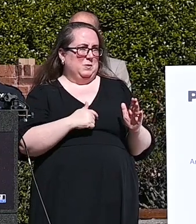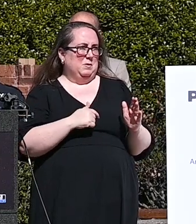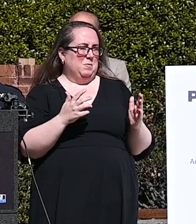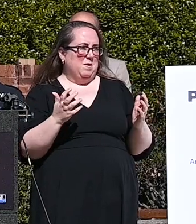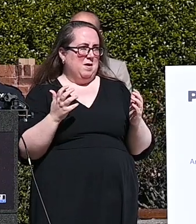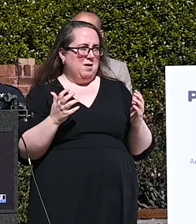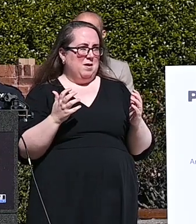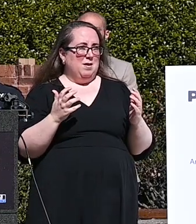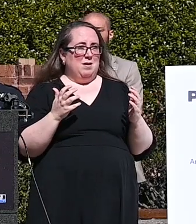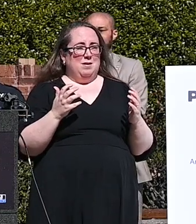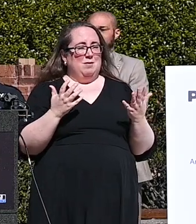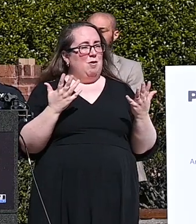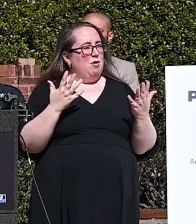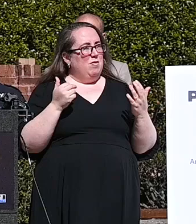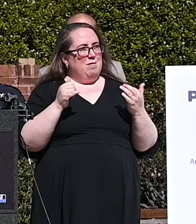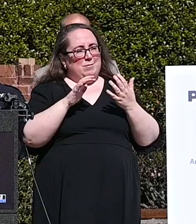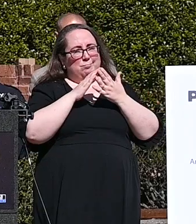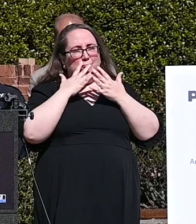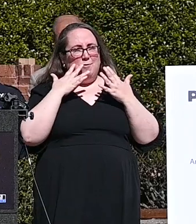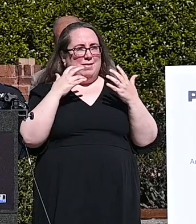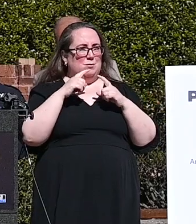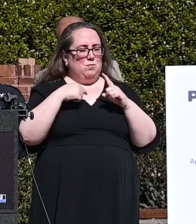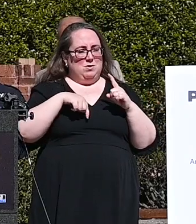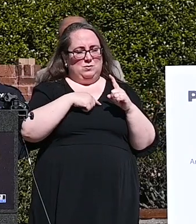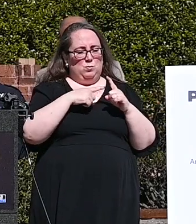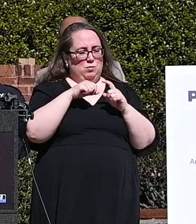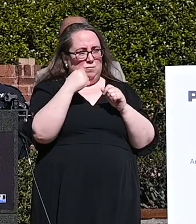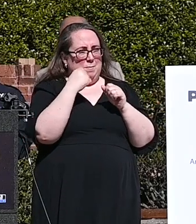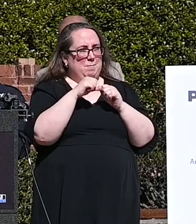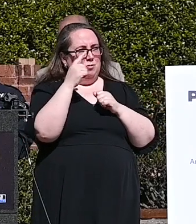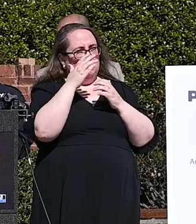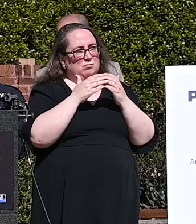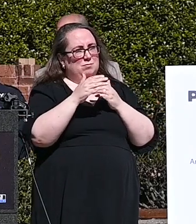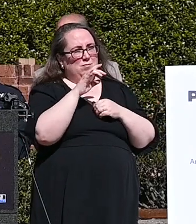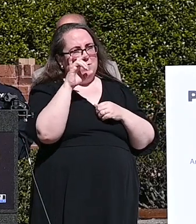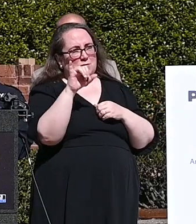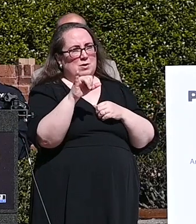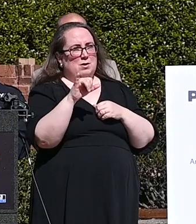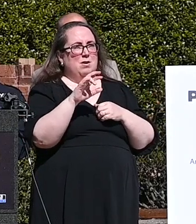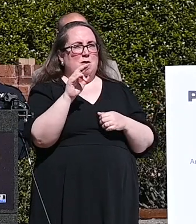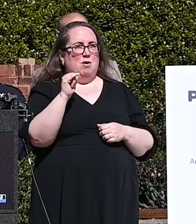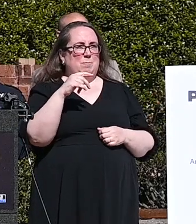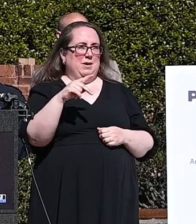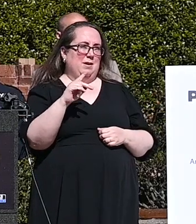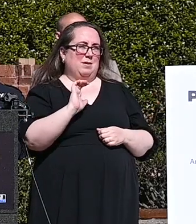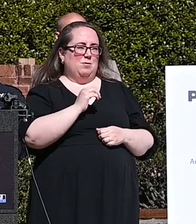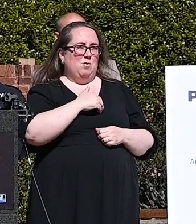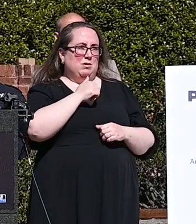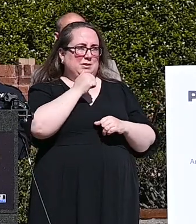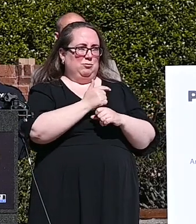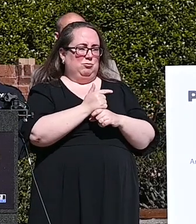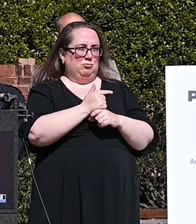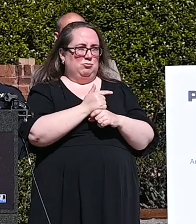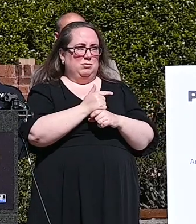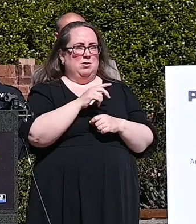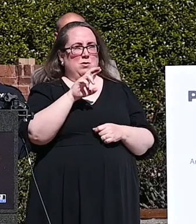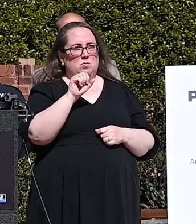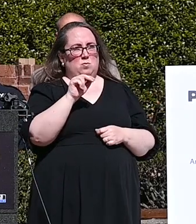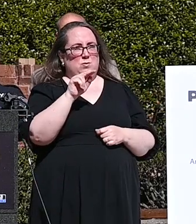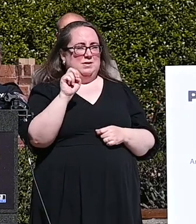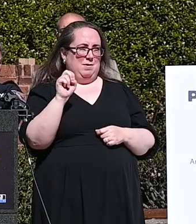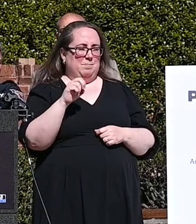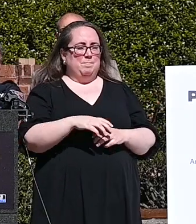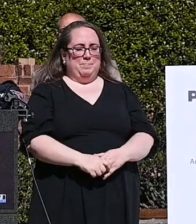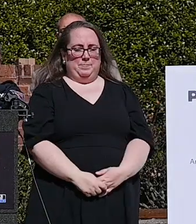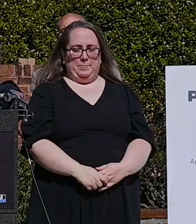was shown to us over these past few months will be forever in our hearts. Rest in peace to our beloved sister, Roseann.